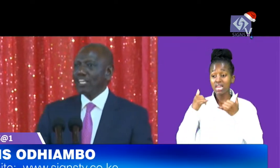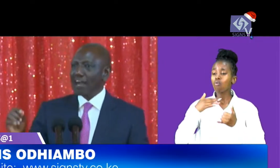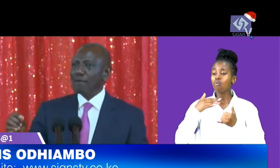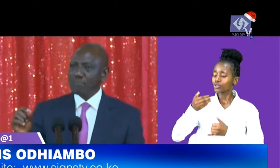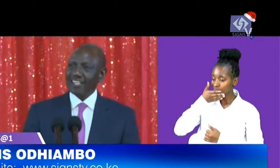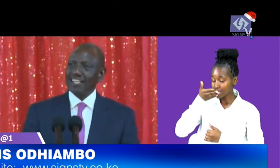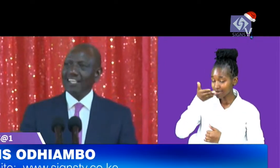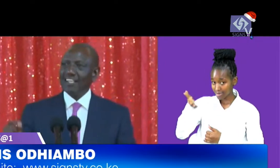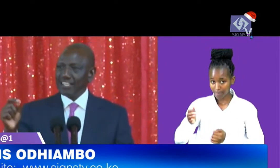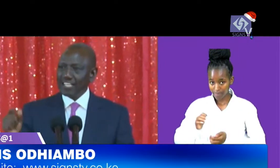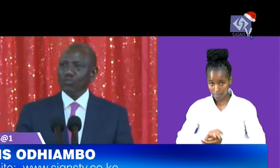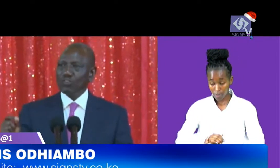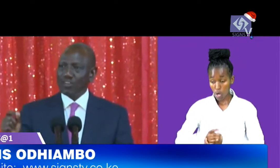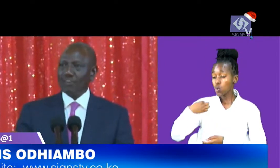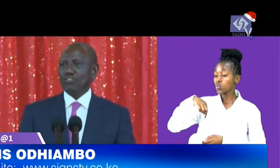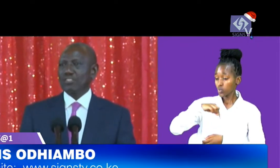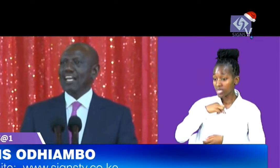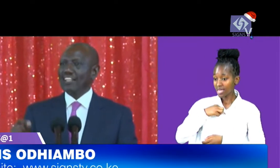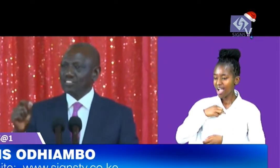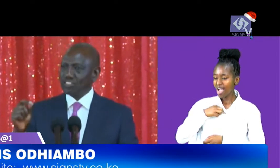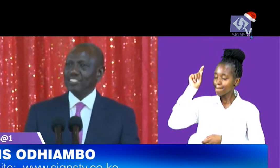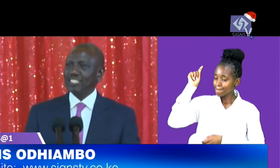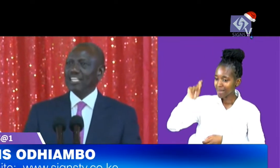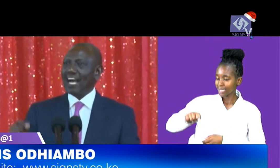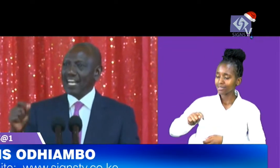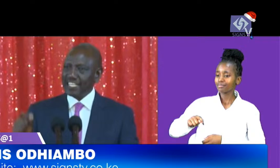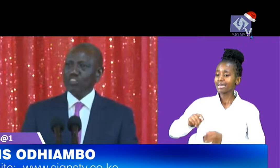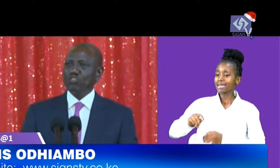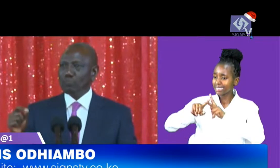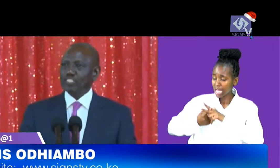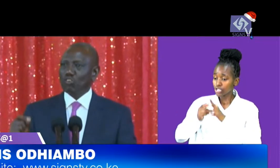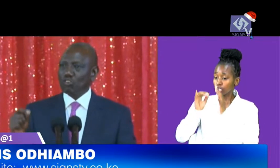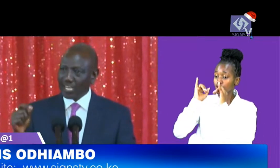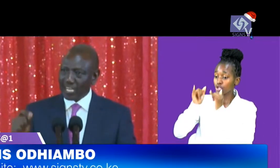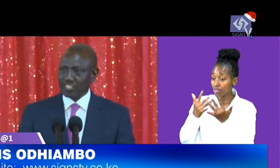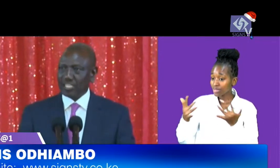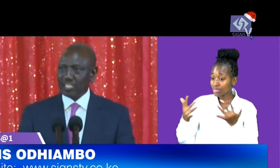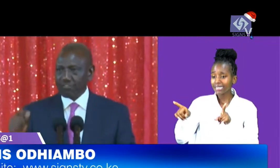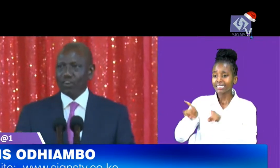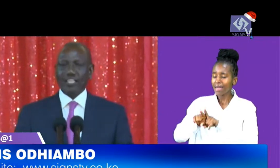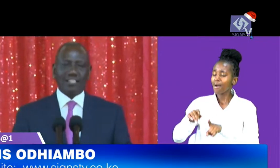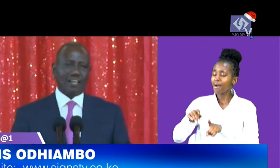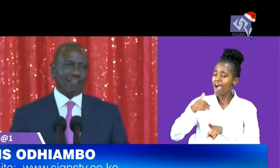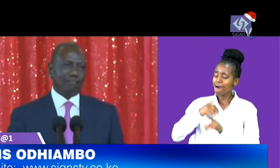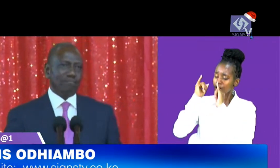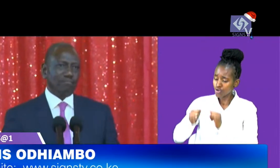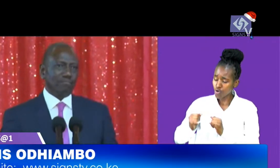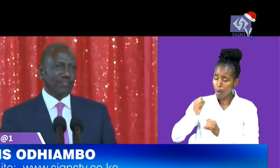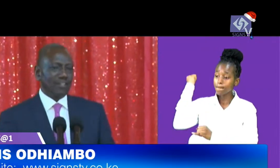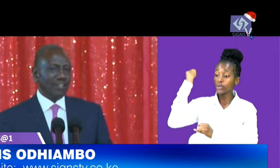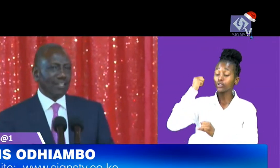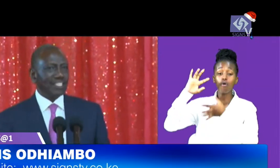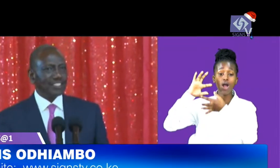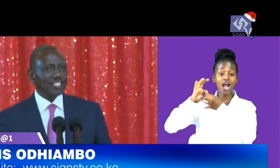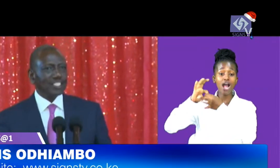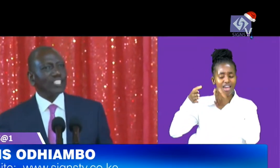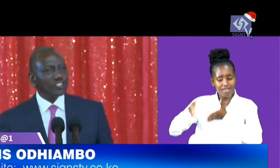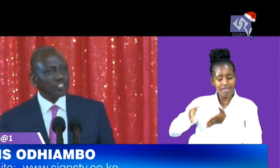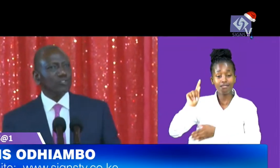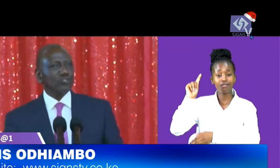are breaking new ground and charting a new political culture for Kenya. Instead of